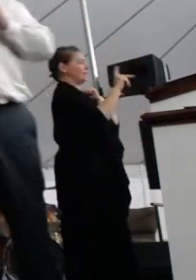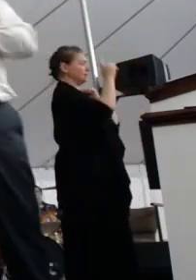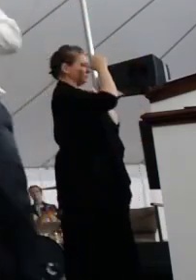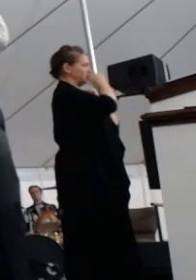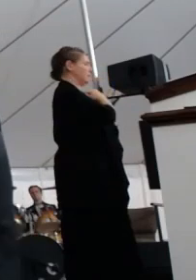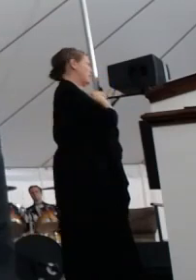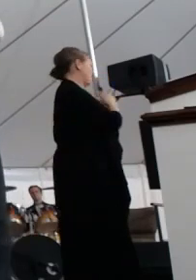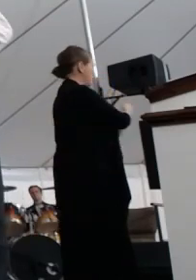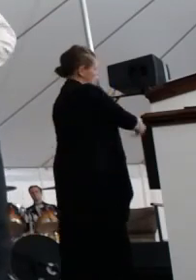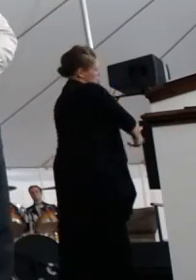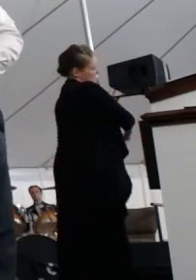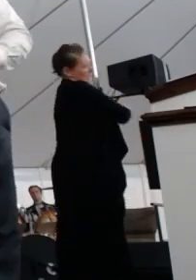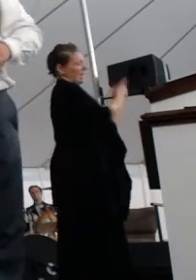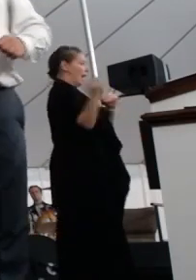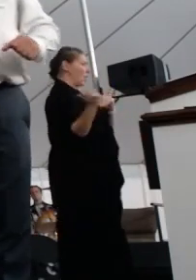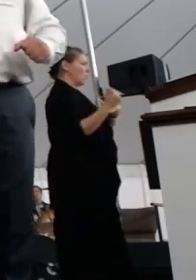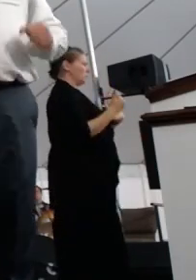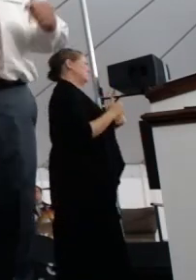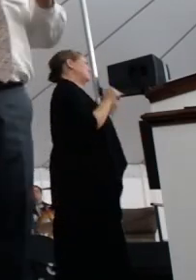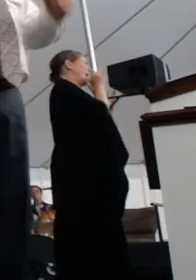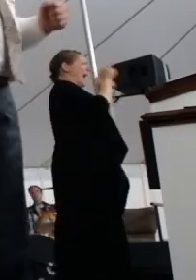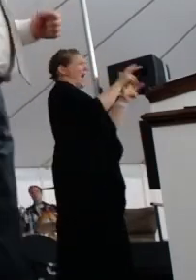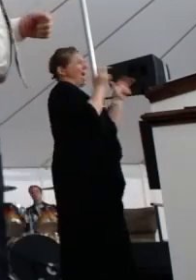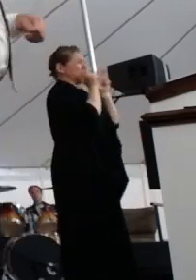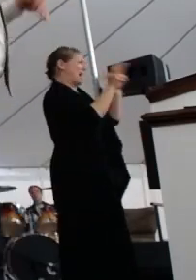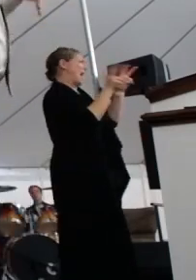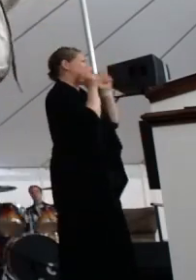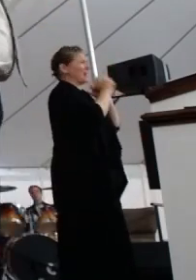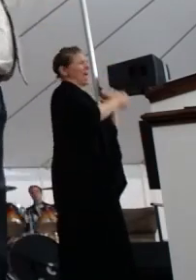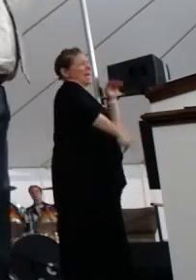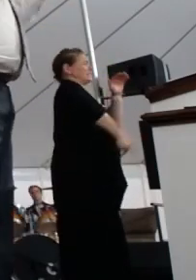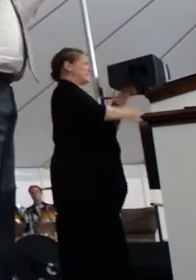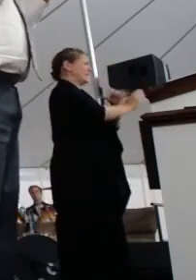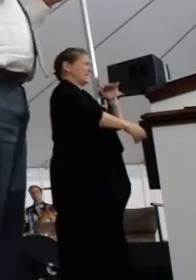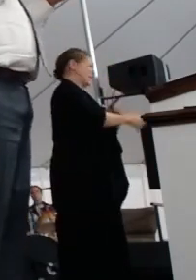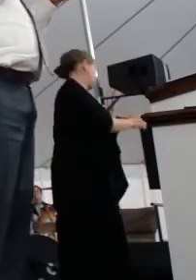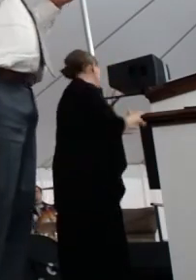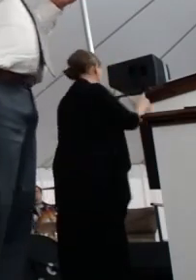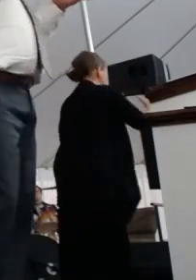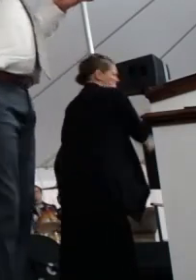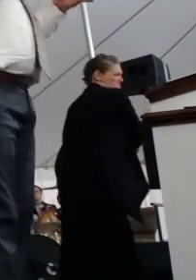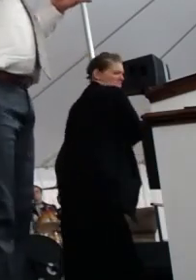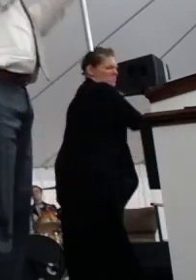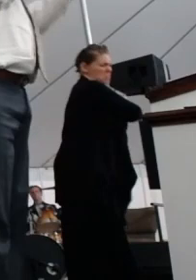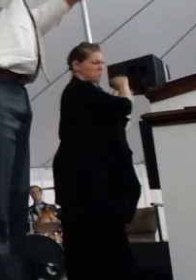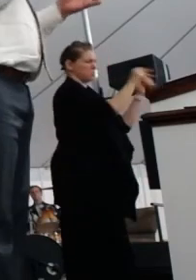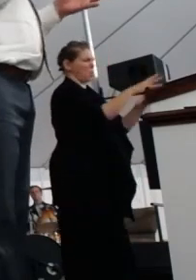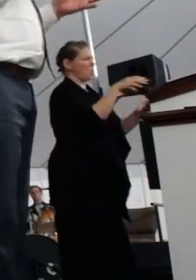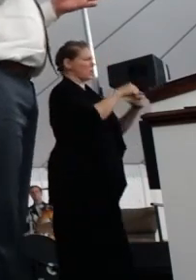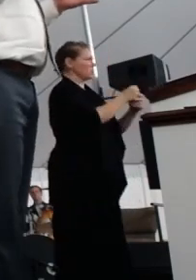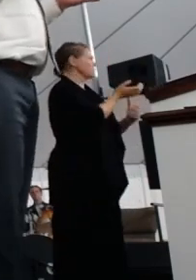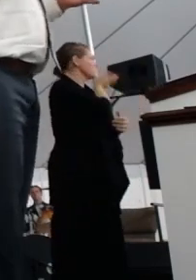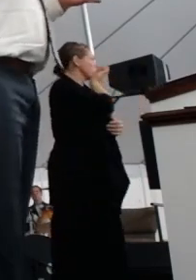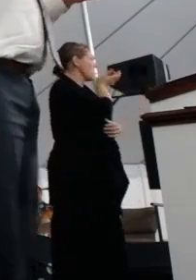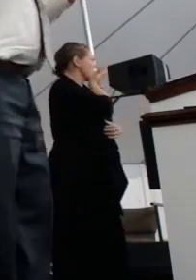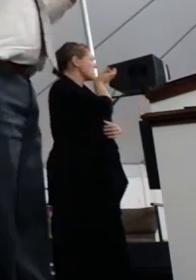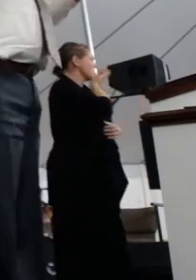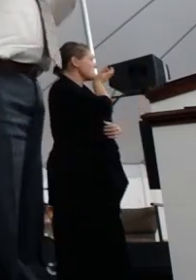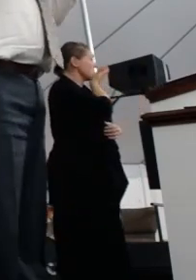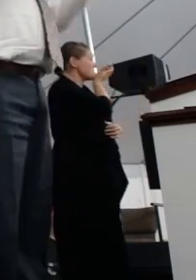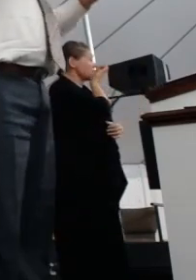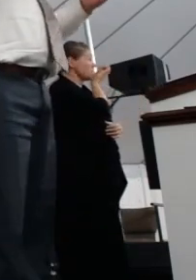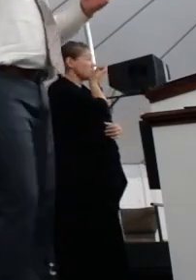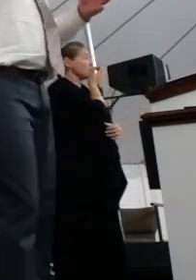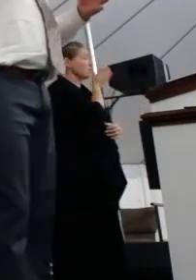kicking and screaming. Rough hands threw her into a bed of a pickup truck. Now, as